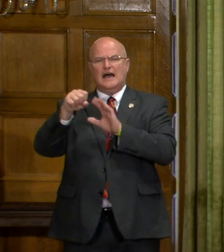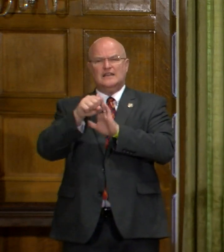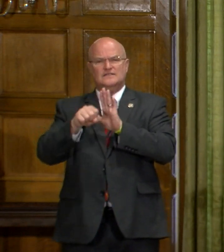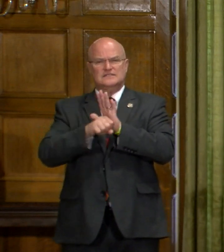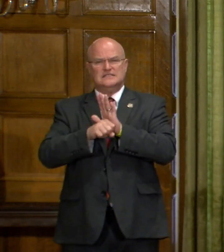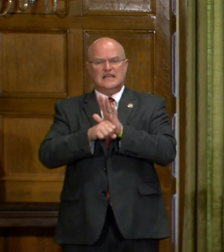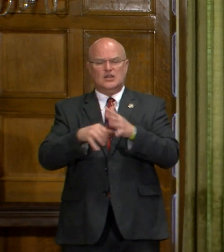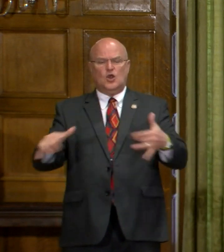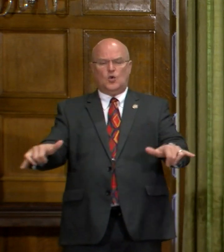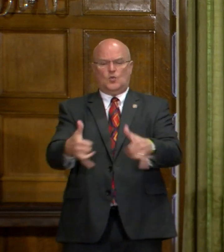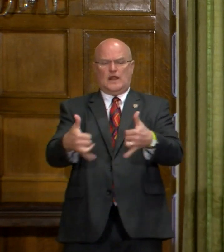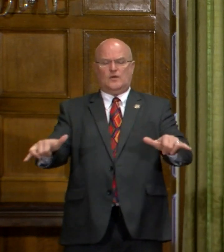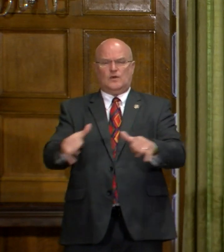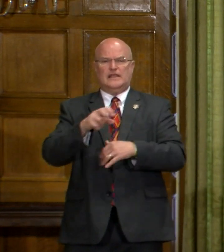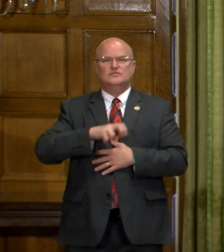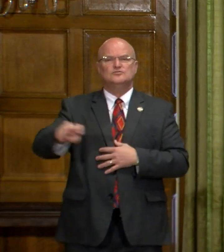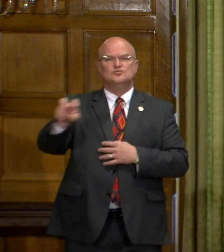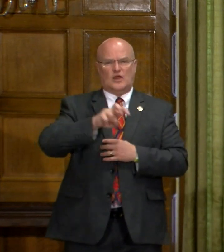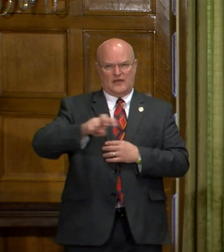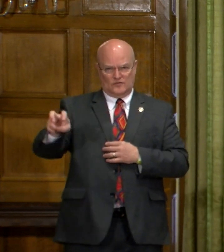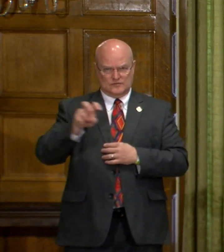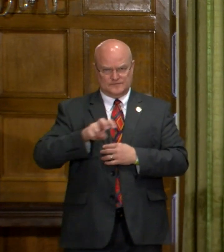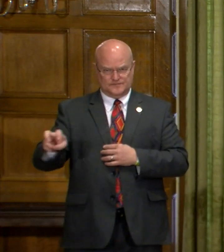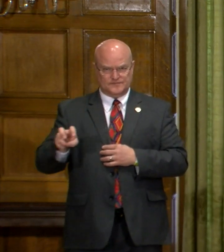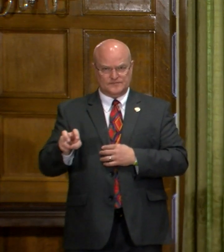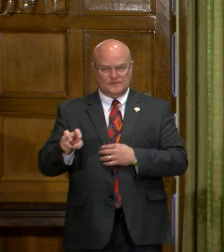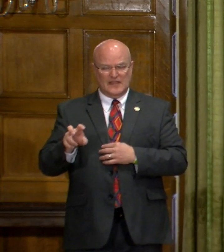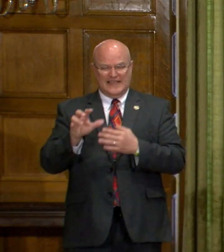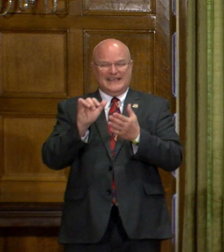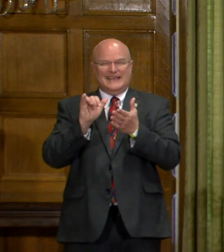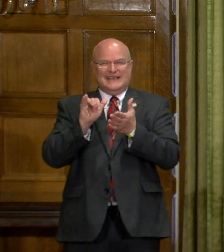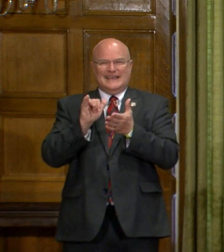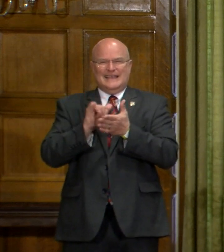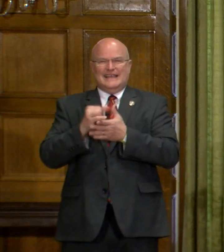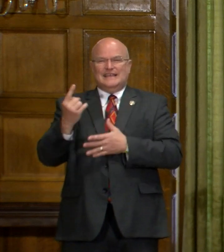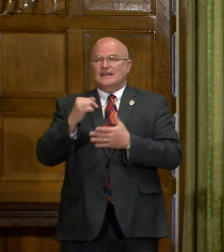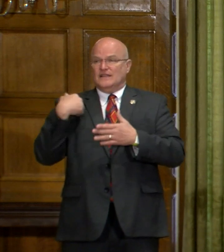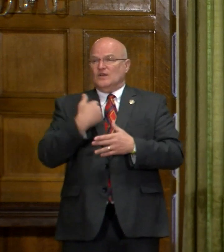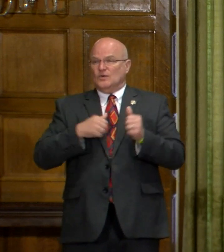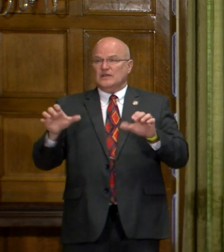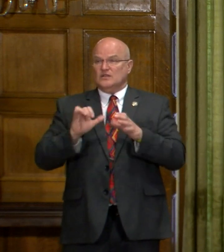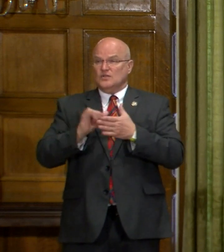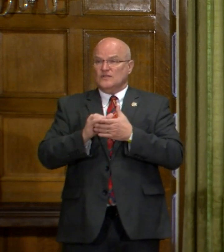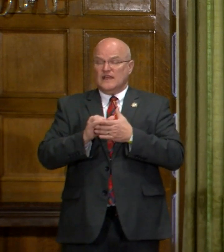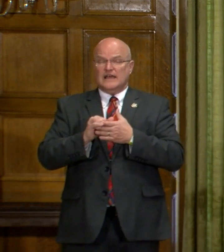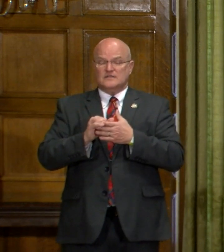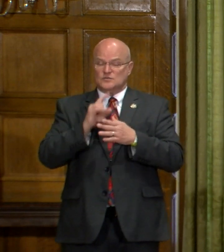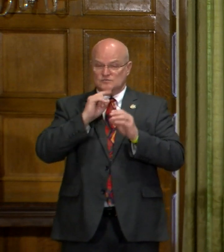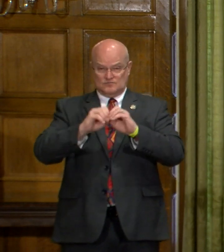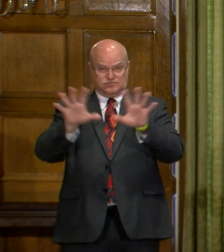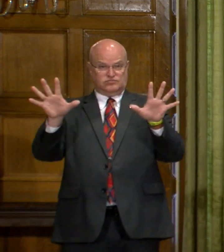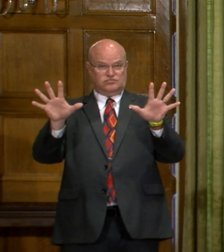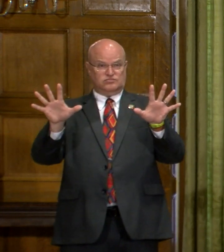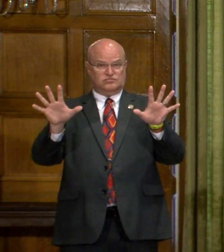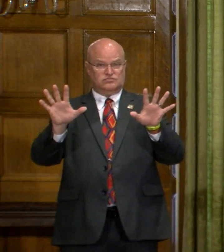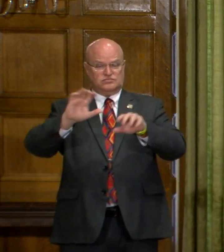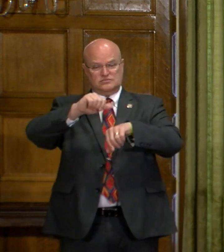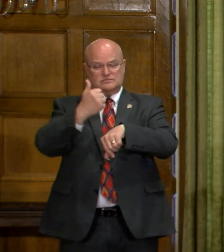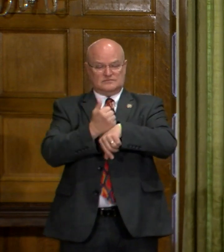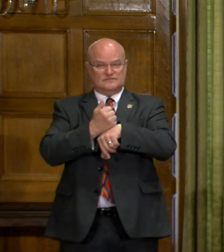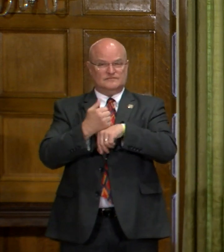out-of-state recreational travelers. And that's something that we can do that's concrete, that has been